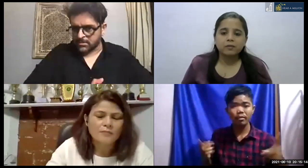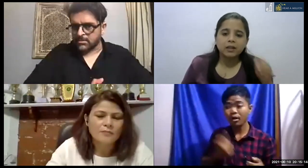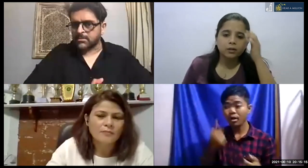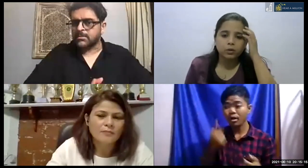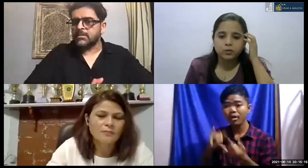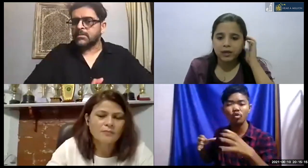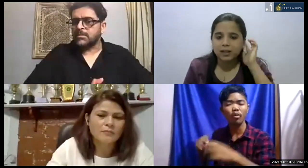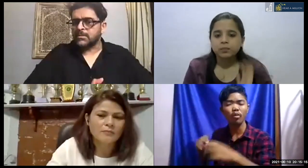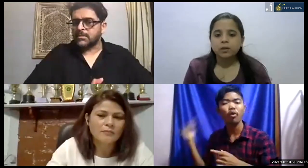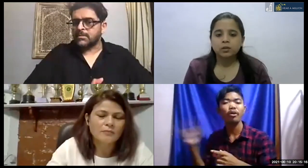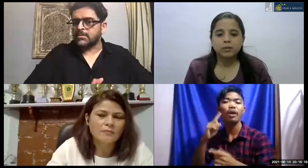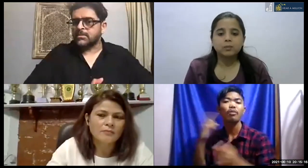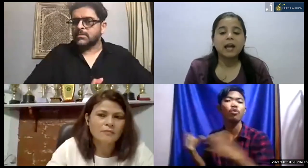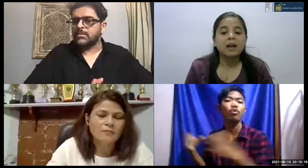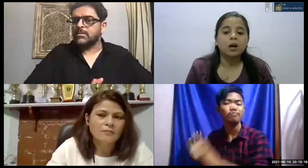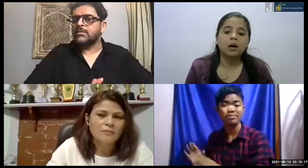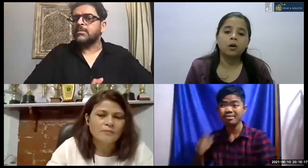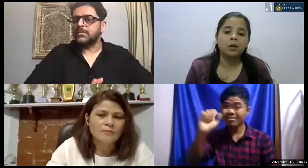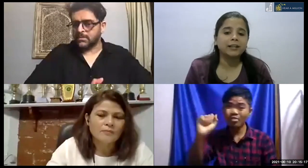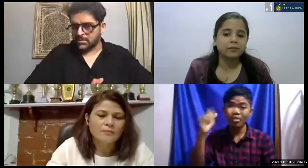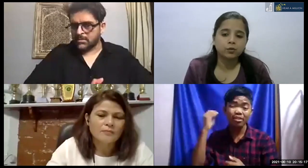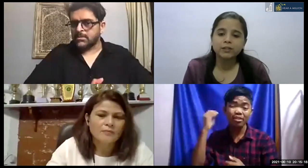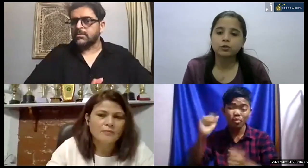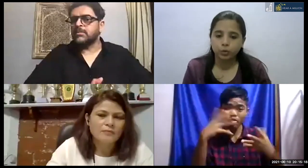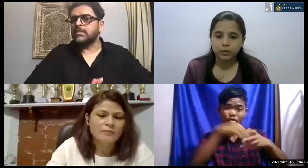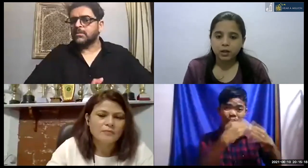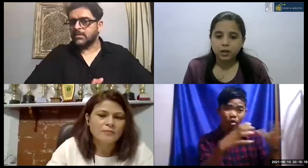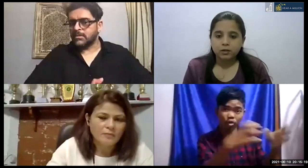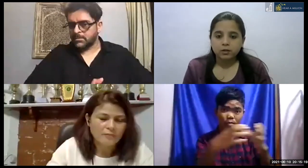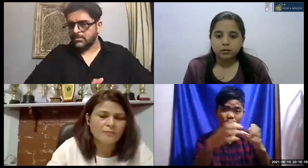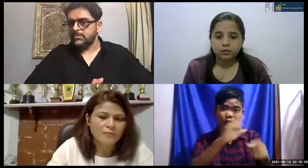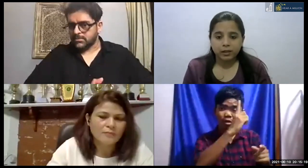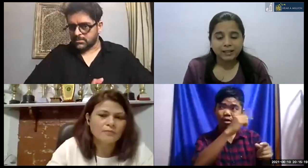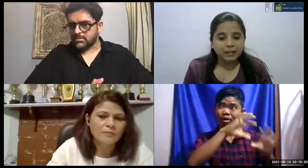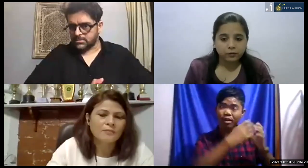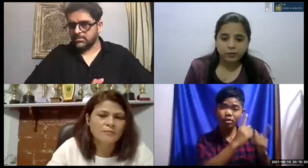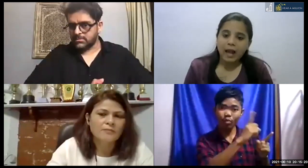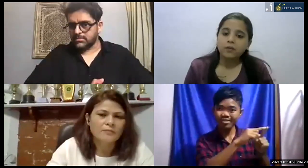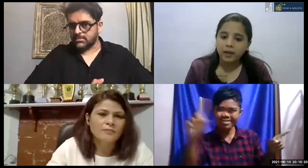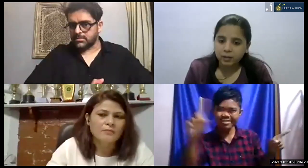So we have the groups, right? So sometimes I have only deaf students group.